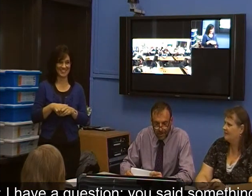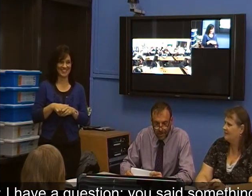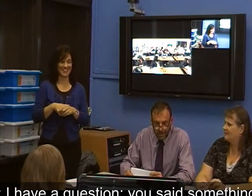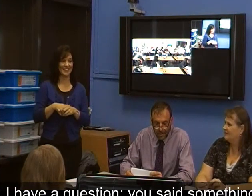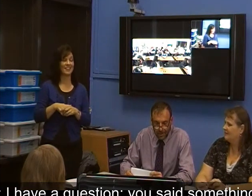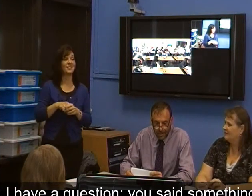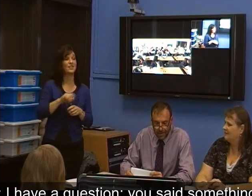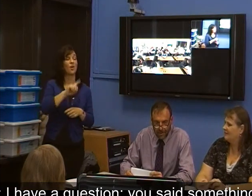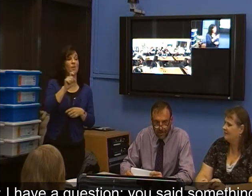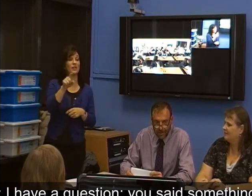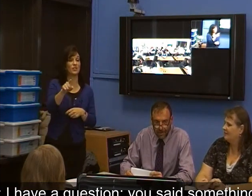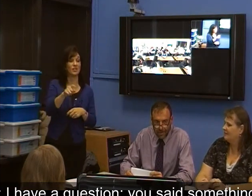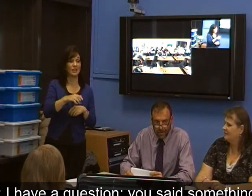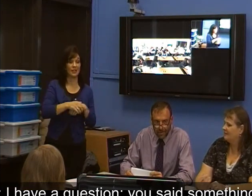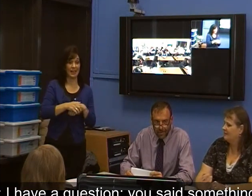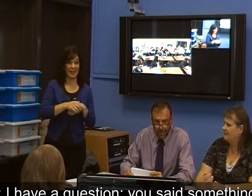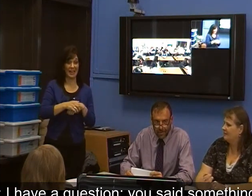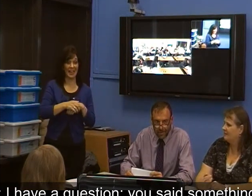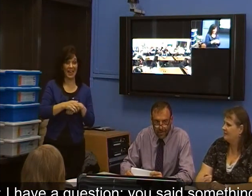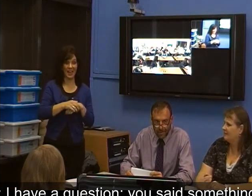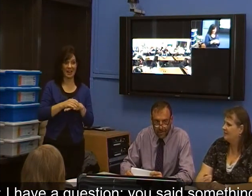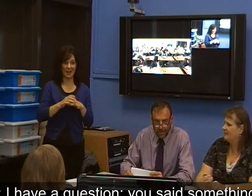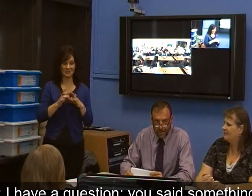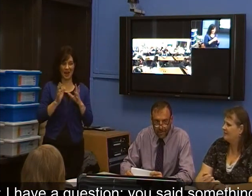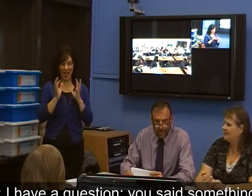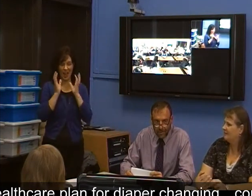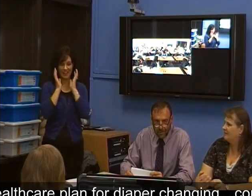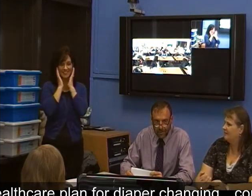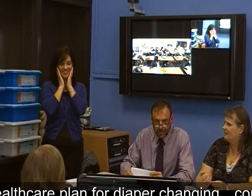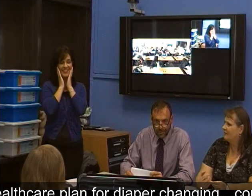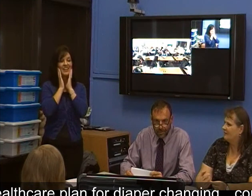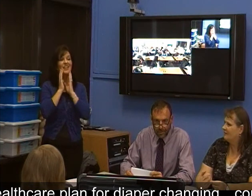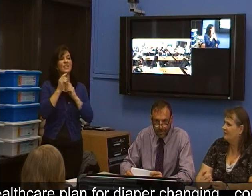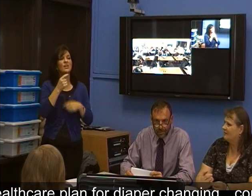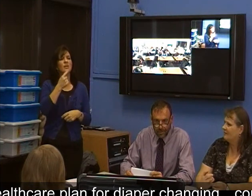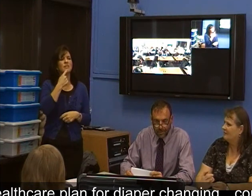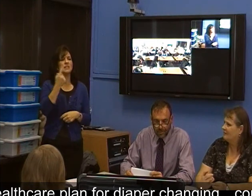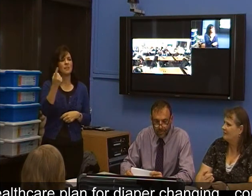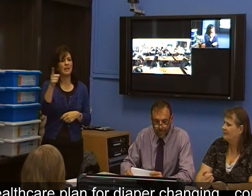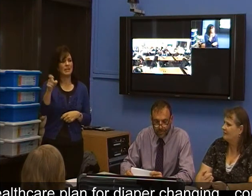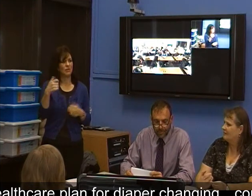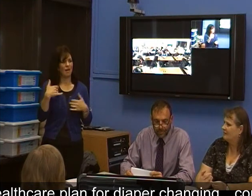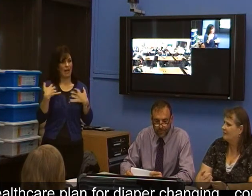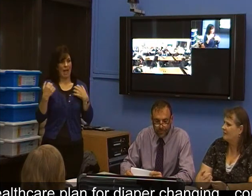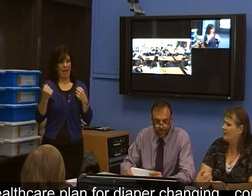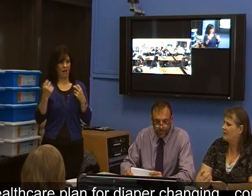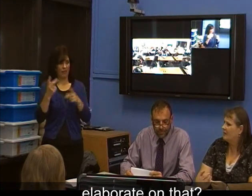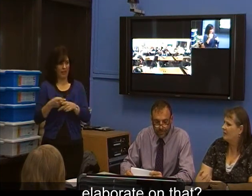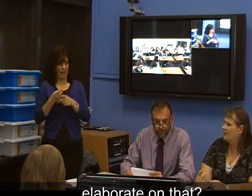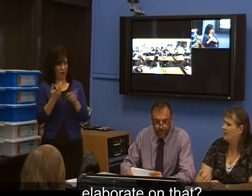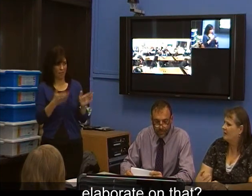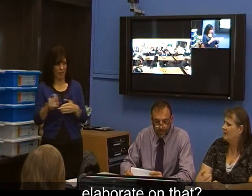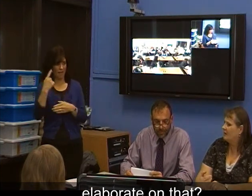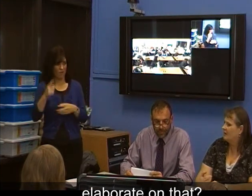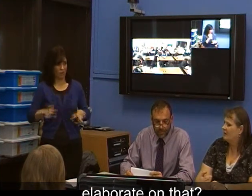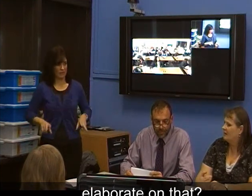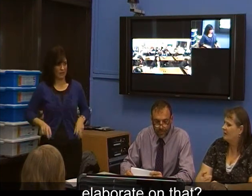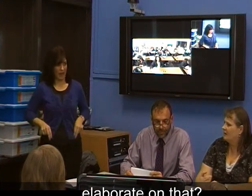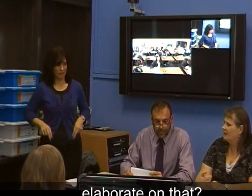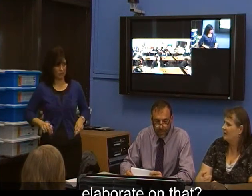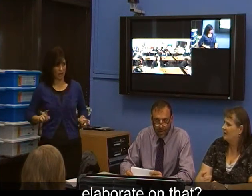I have a question. You said something about needing to have a health care plan for diaper changing. Can you elaborate on